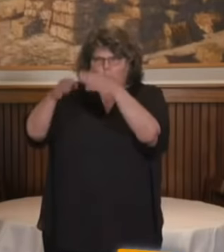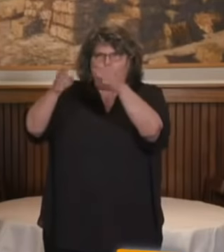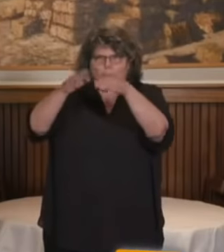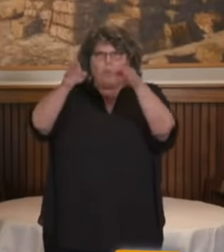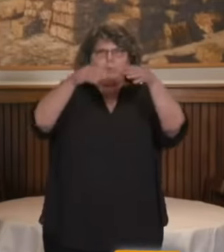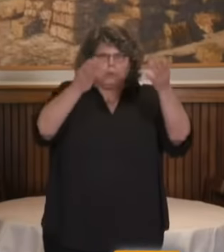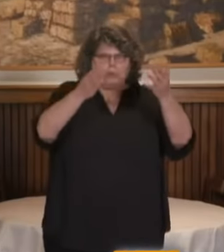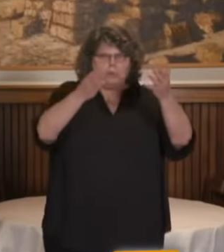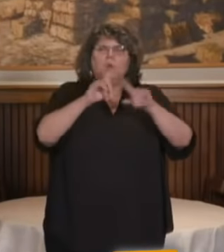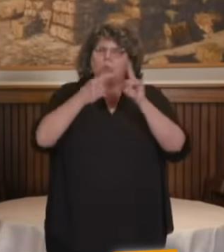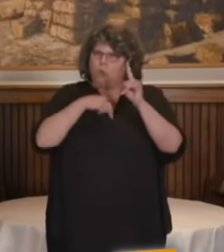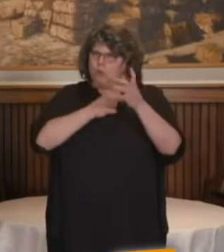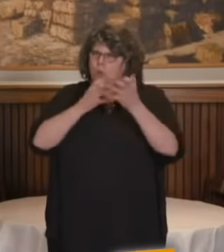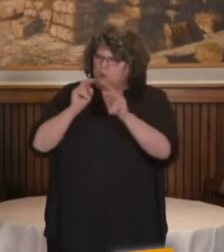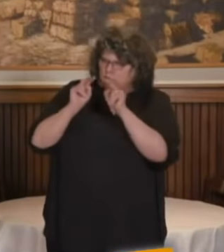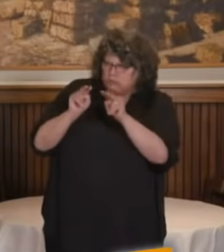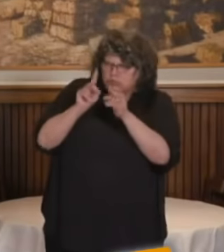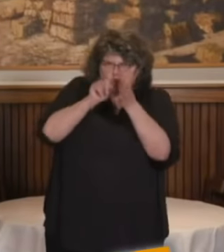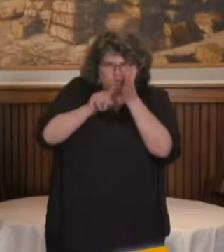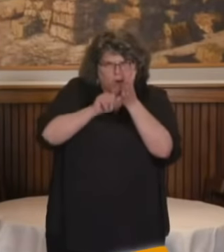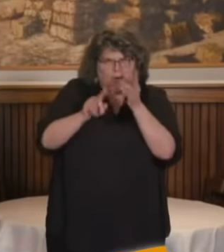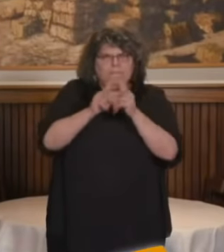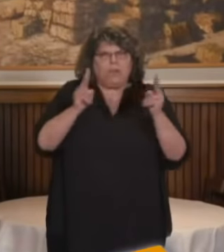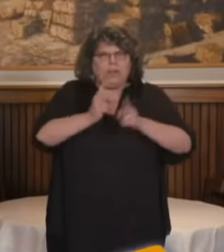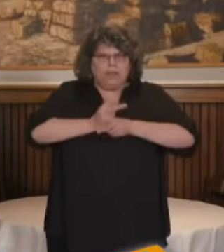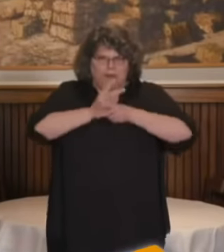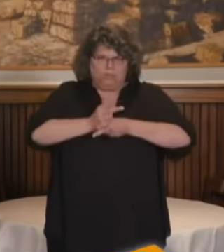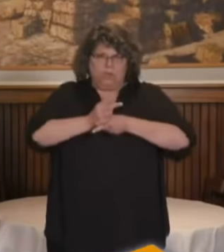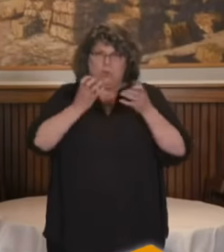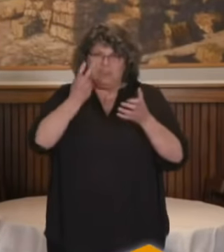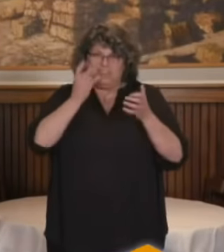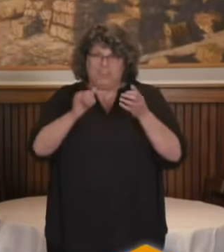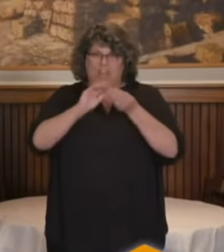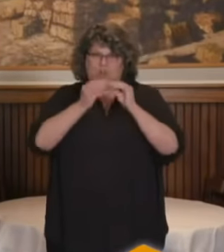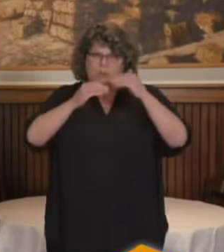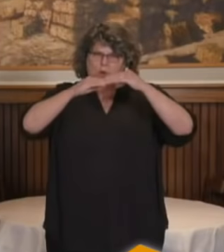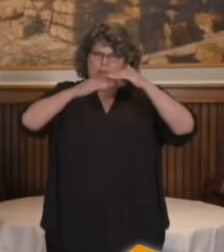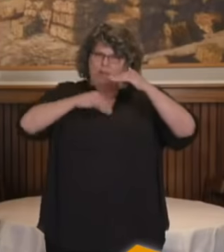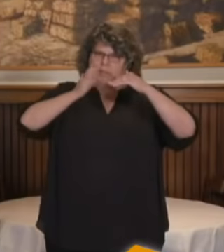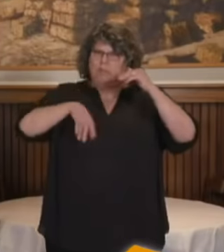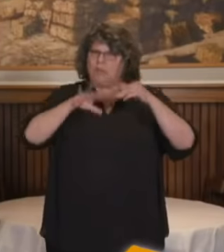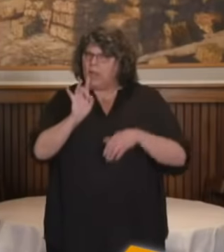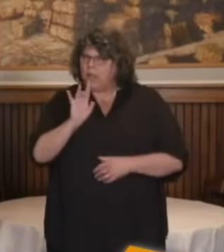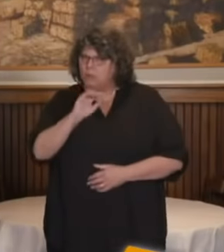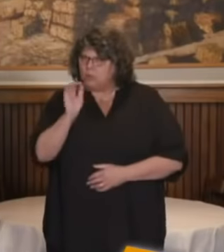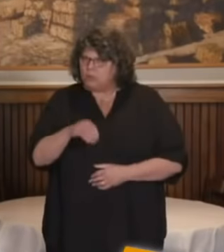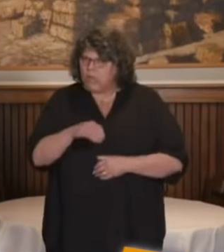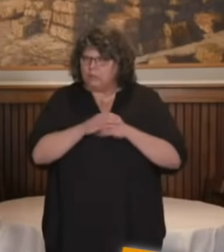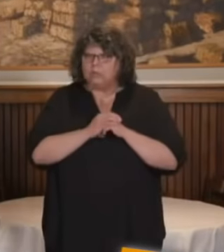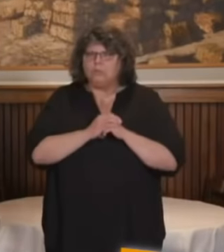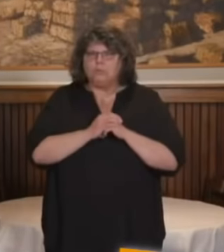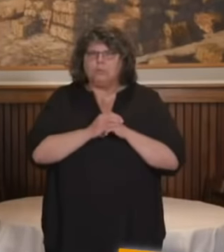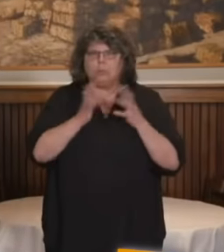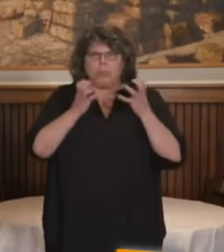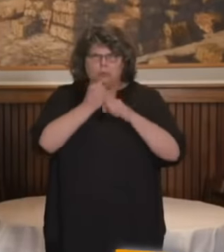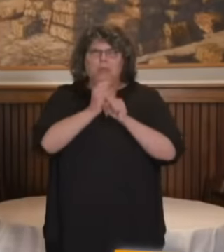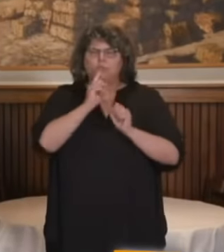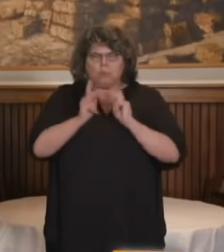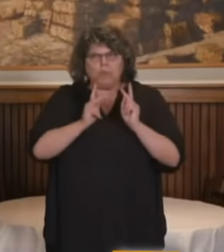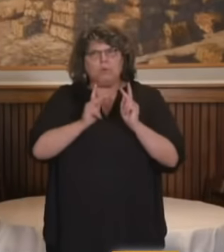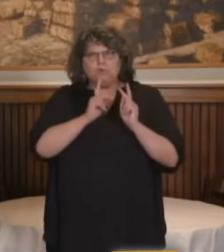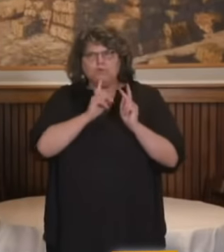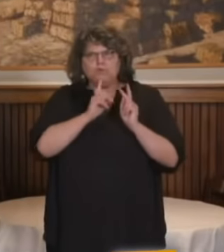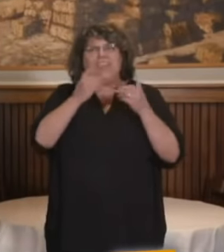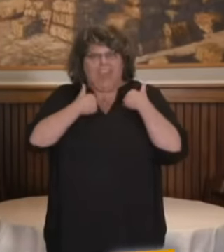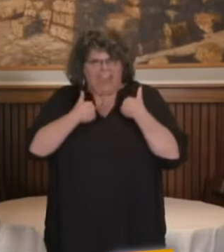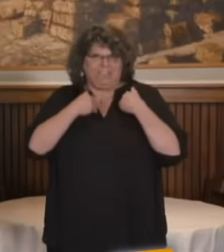we are tracking very, very closely. And again, we want to see that rate below 8%. And we want to make sure people are testing,